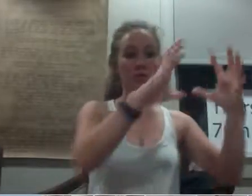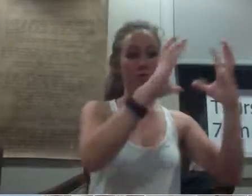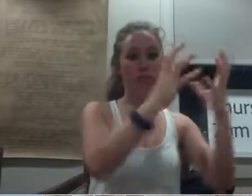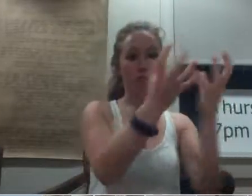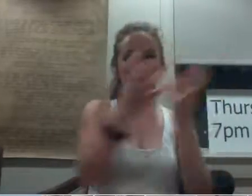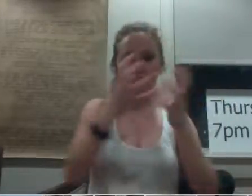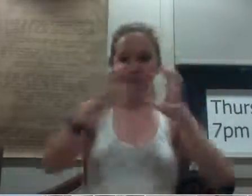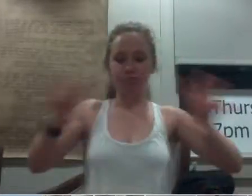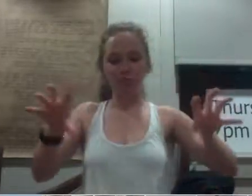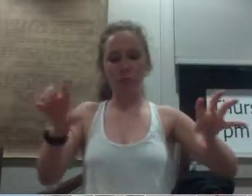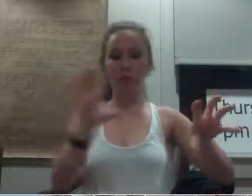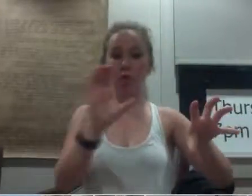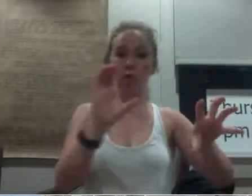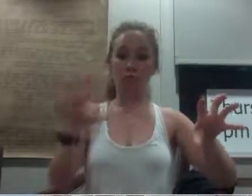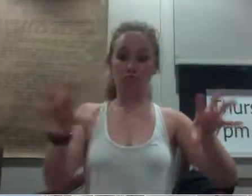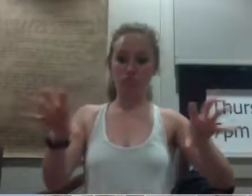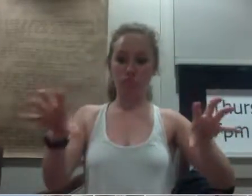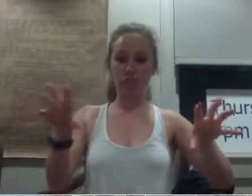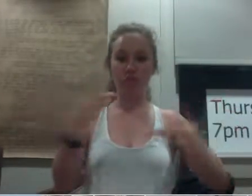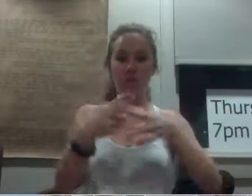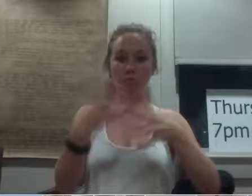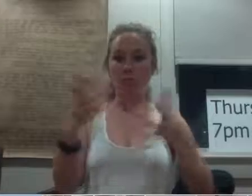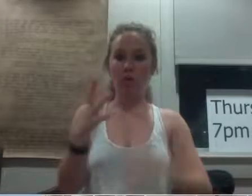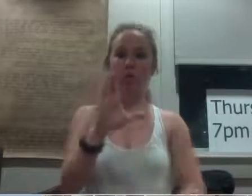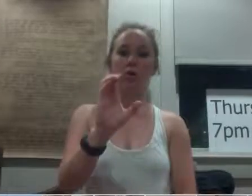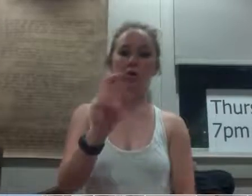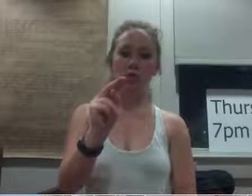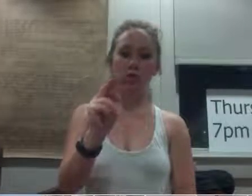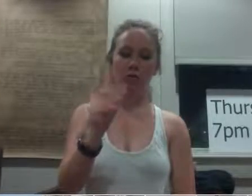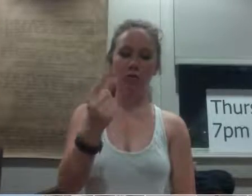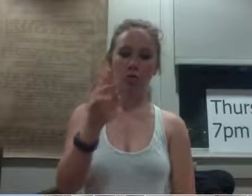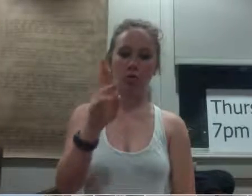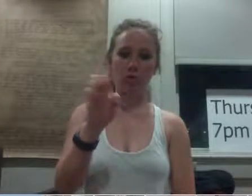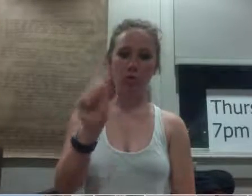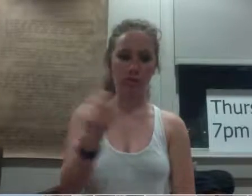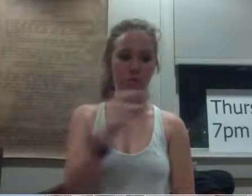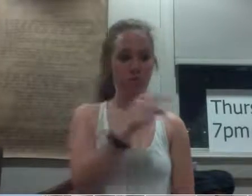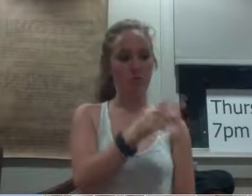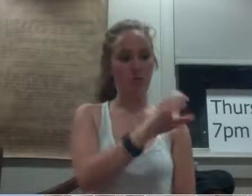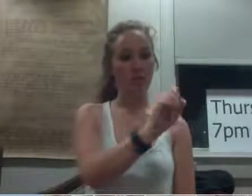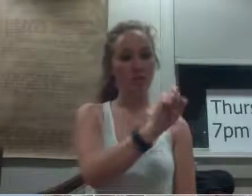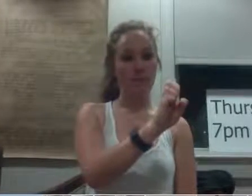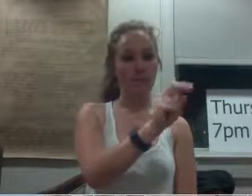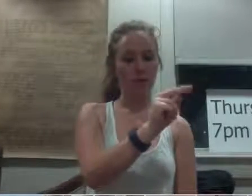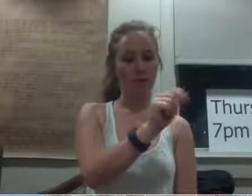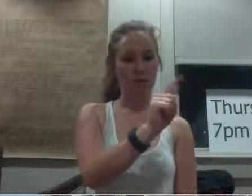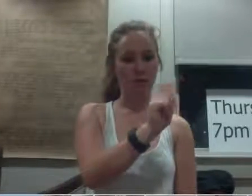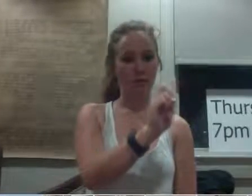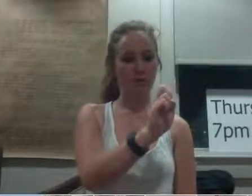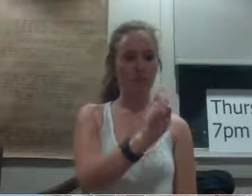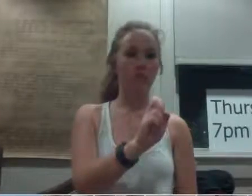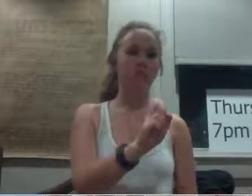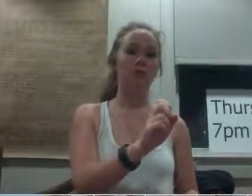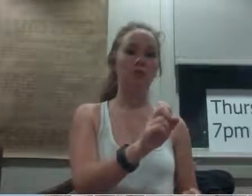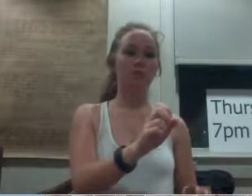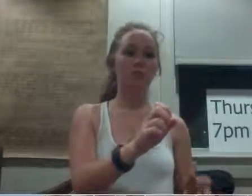So the legislative branch is divided into two groups, and they make laws. The groups are named Congress. The Senate